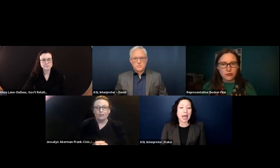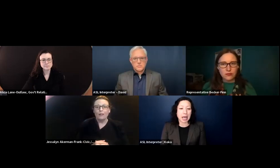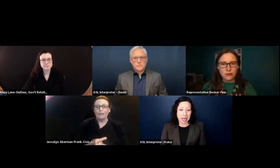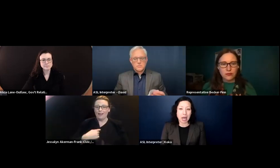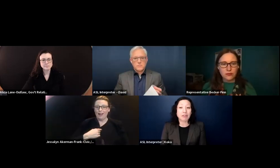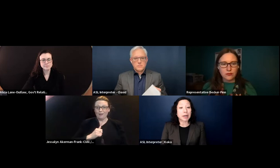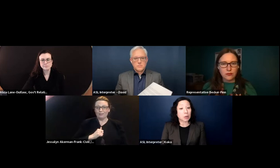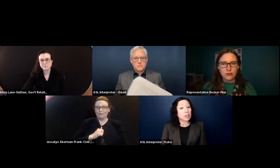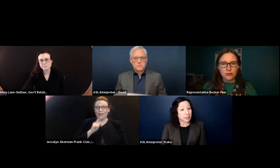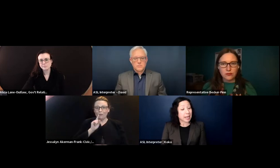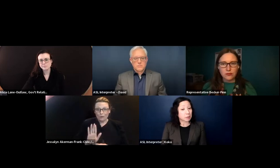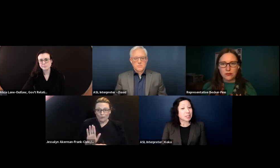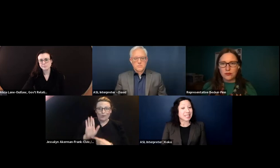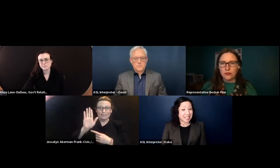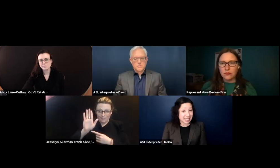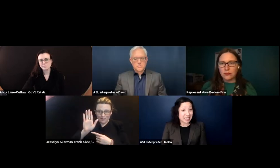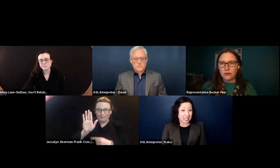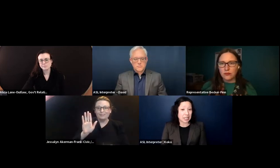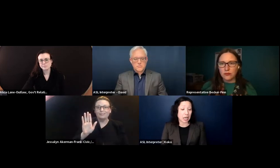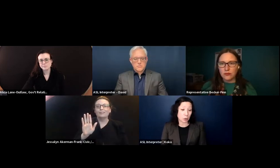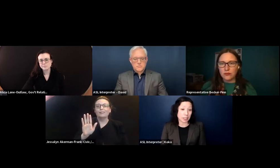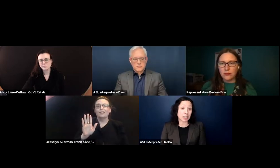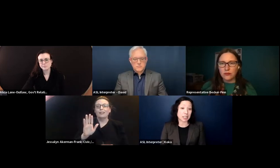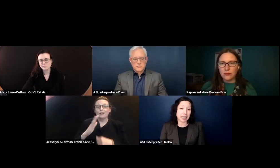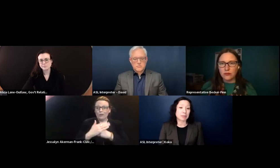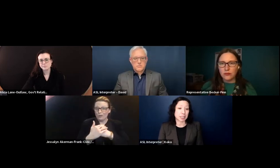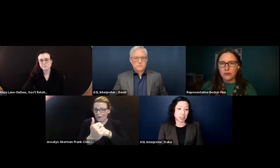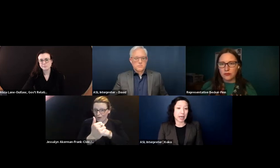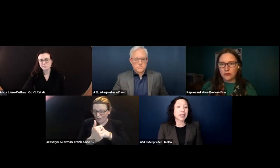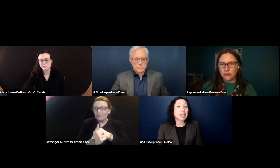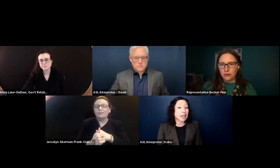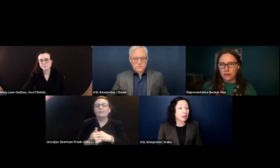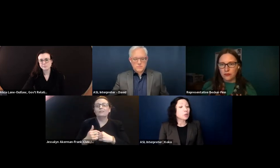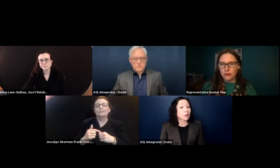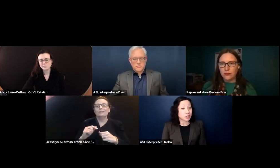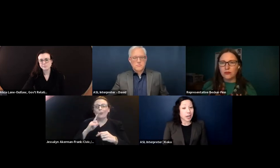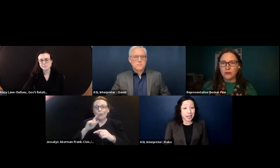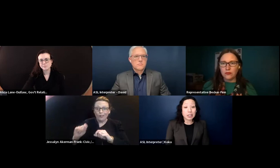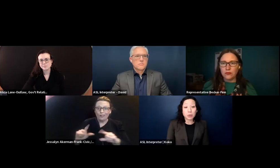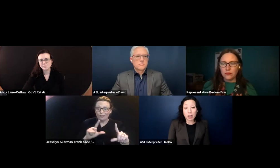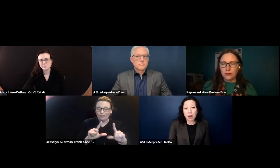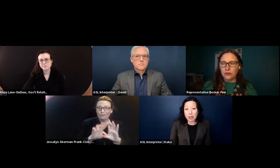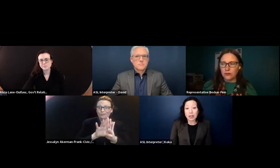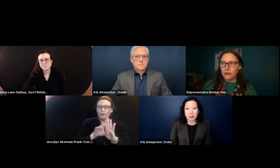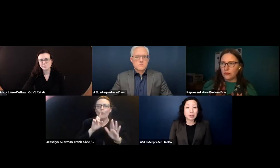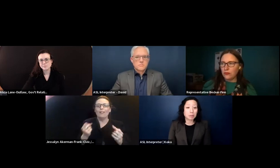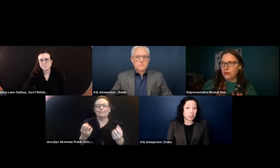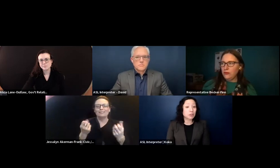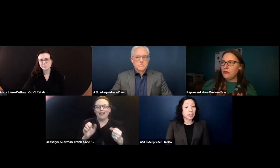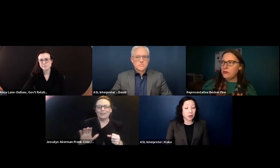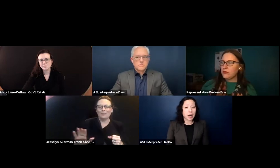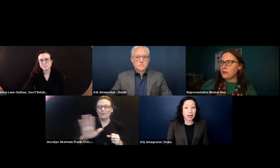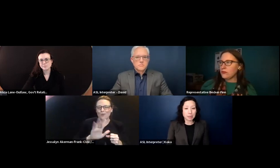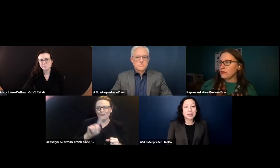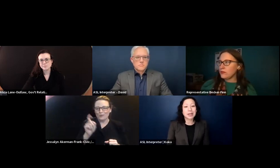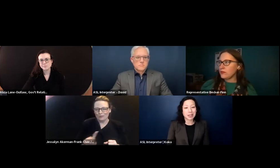And everybody will be able to see that question that's typed in the chat. If you raise your hand and we call on you and bring your